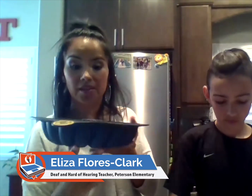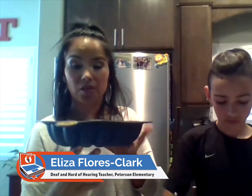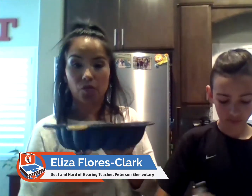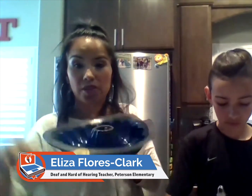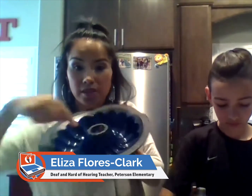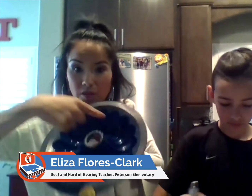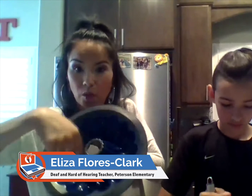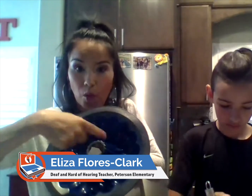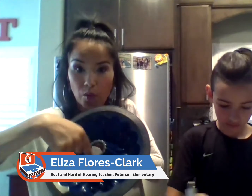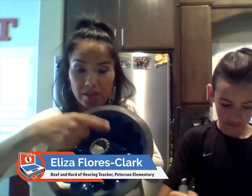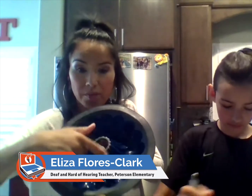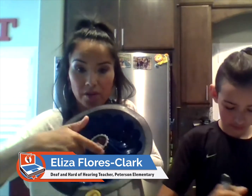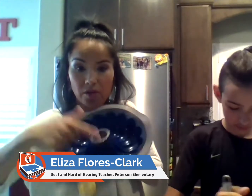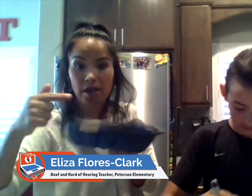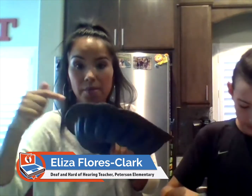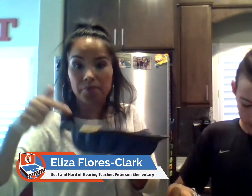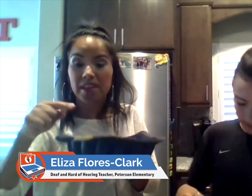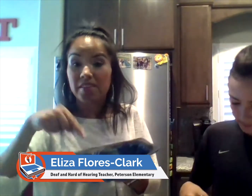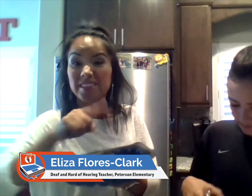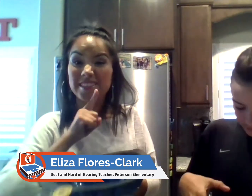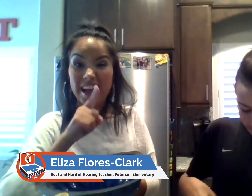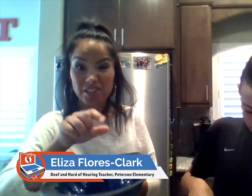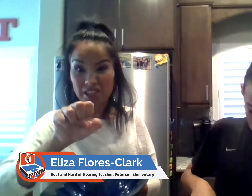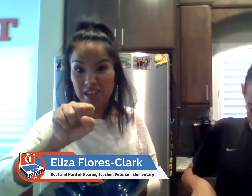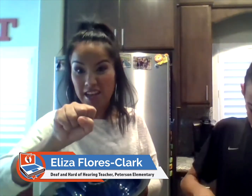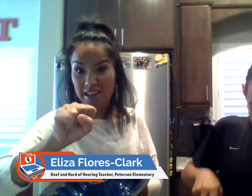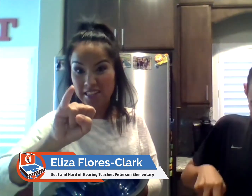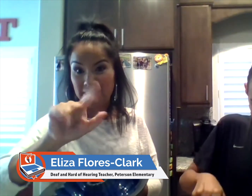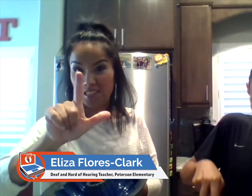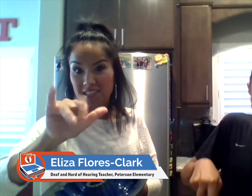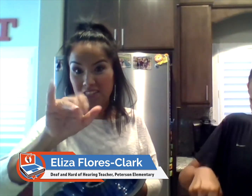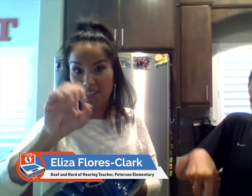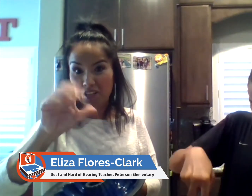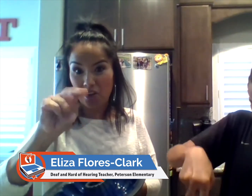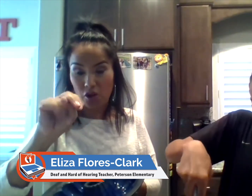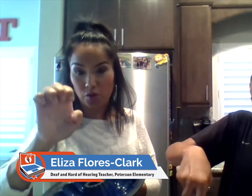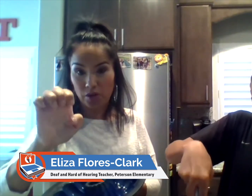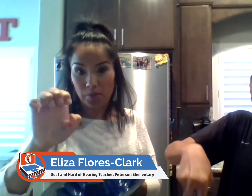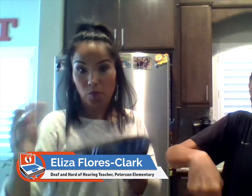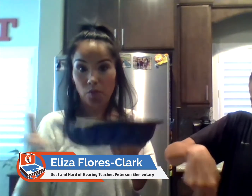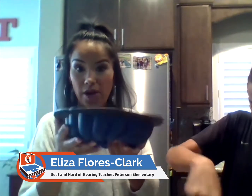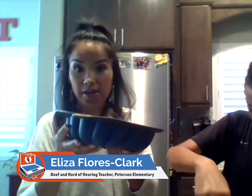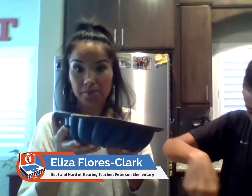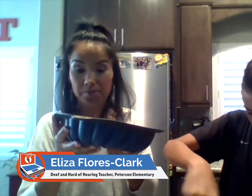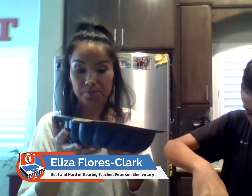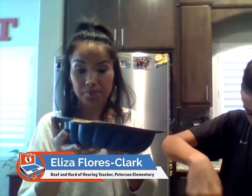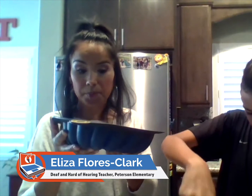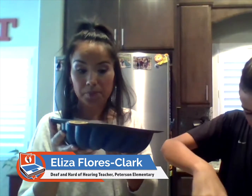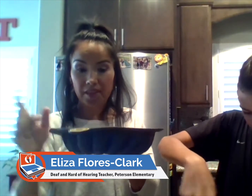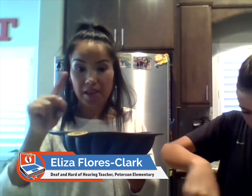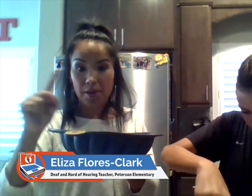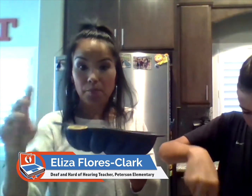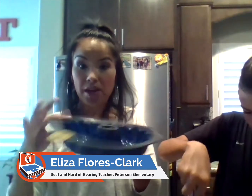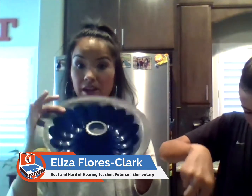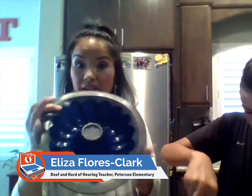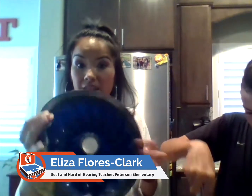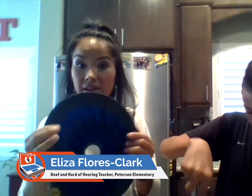with the little hole in the middle. This is actually a silicone one, but again,